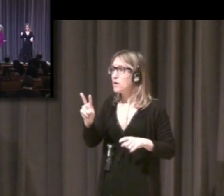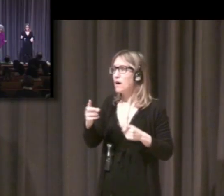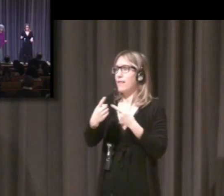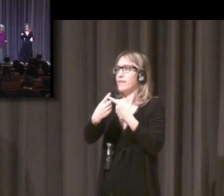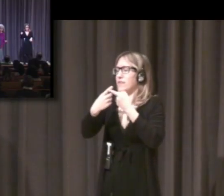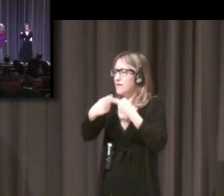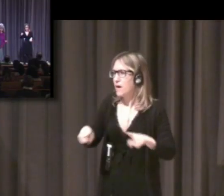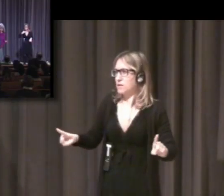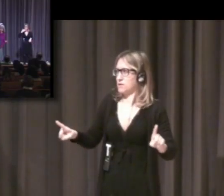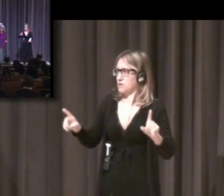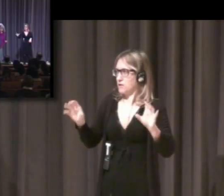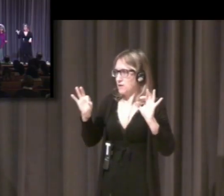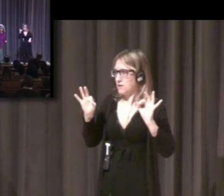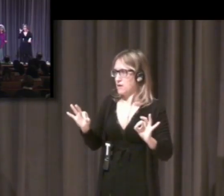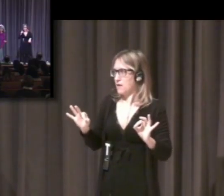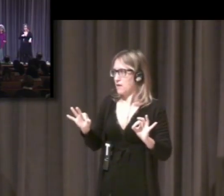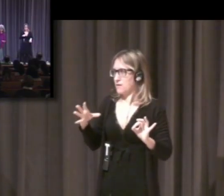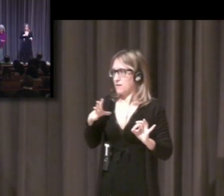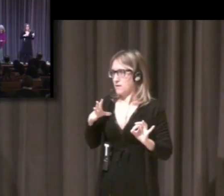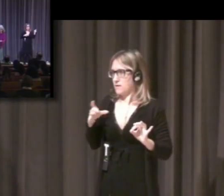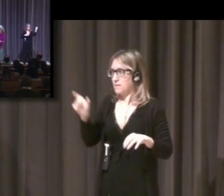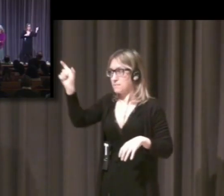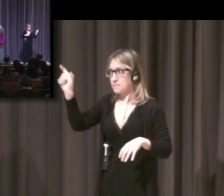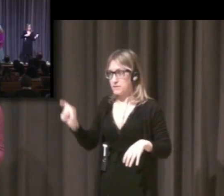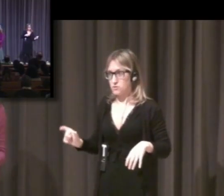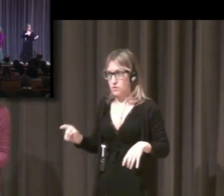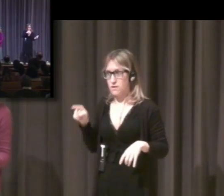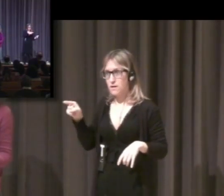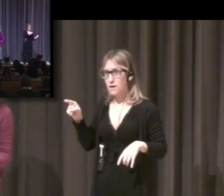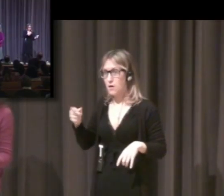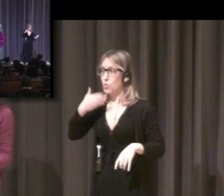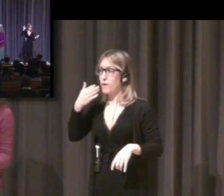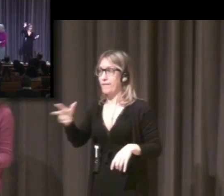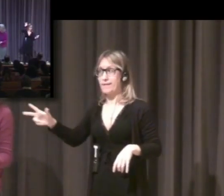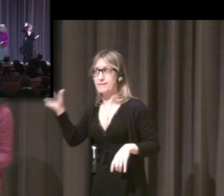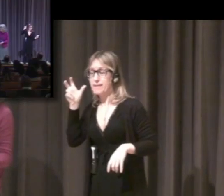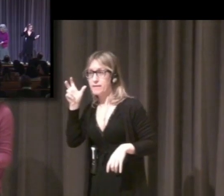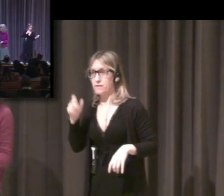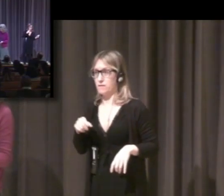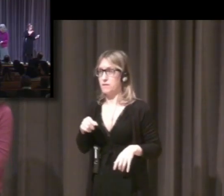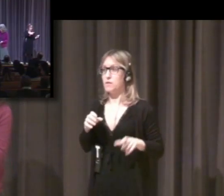cochlear implant person has going on inside their head.